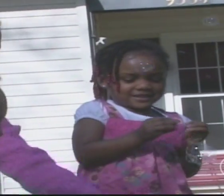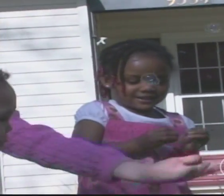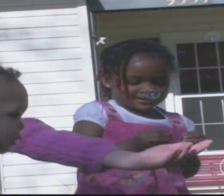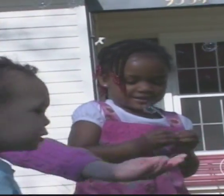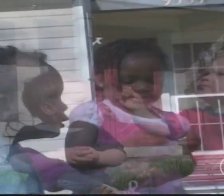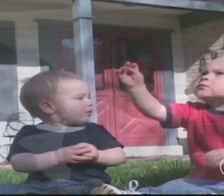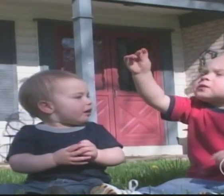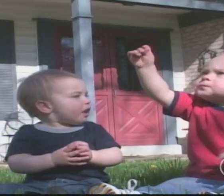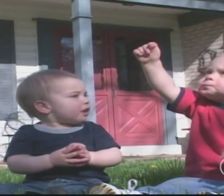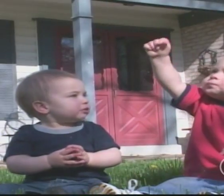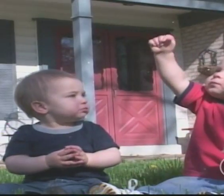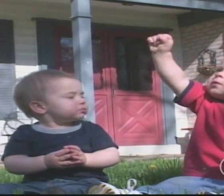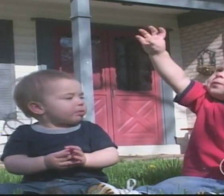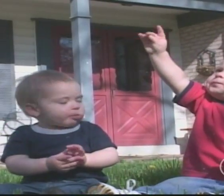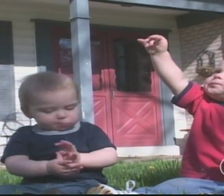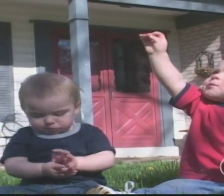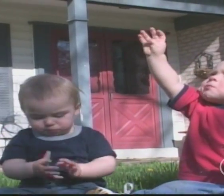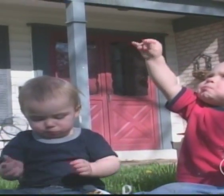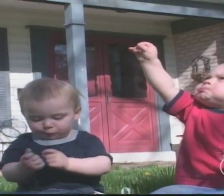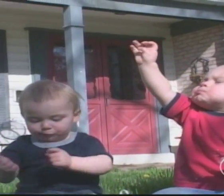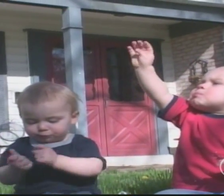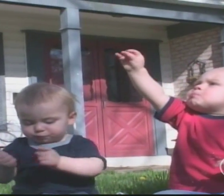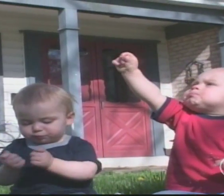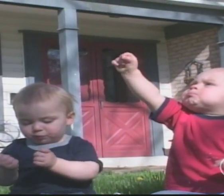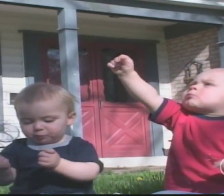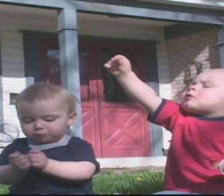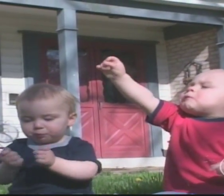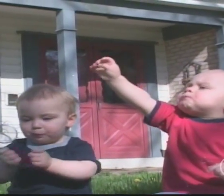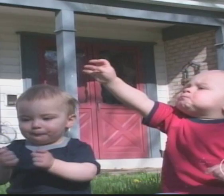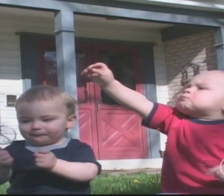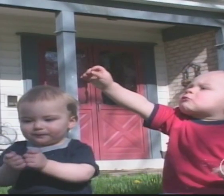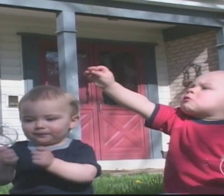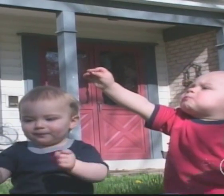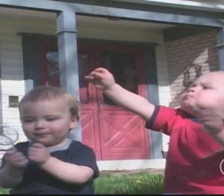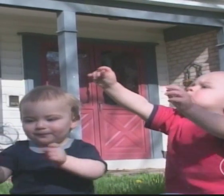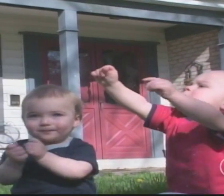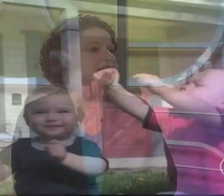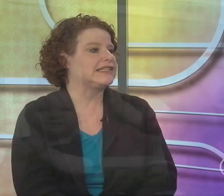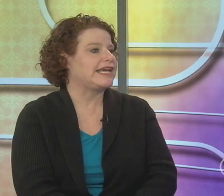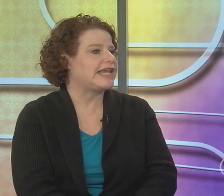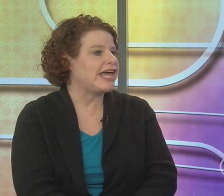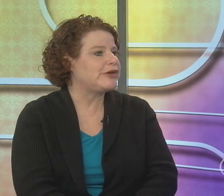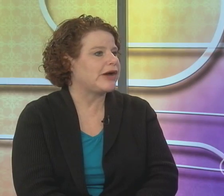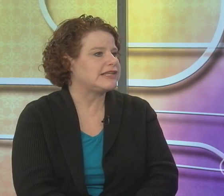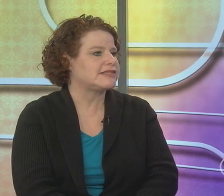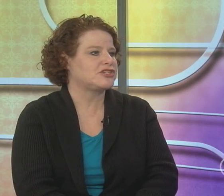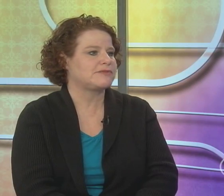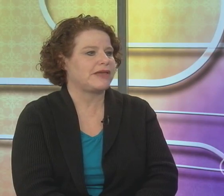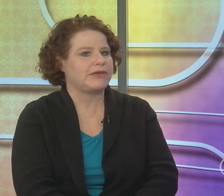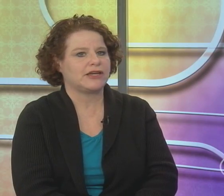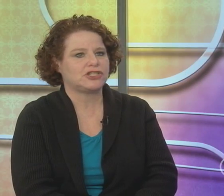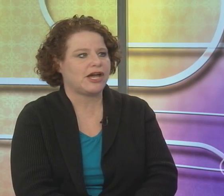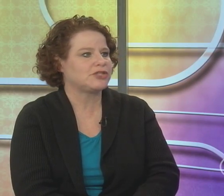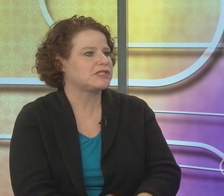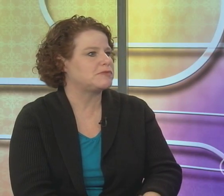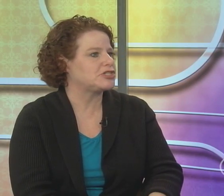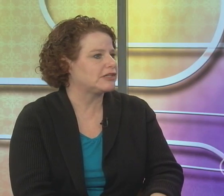Children who do sign first tend to be early talkers. And for children who would have been delayed anyway, such as maybe a child who has speech and